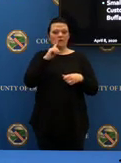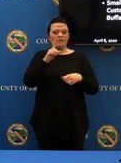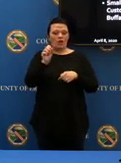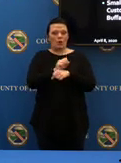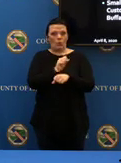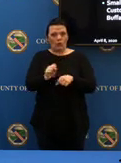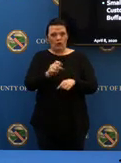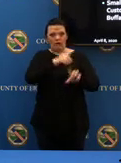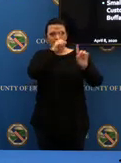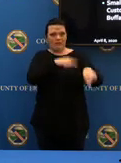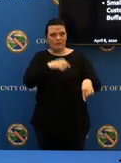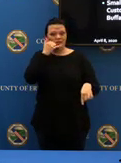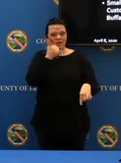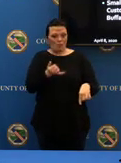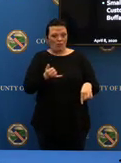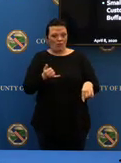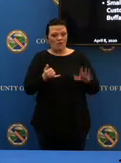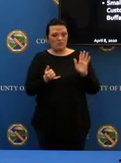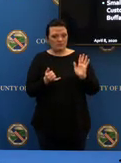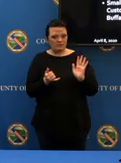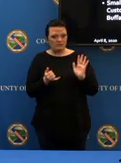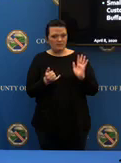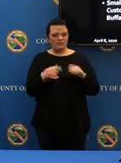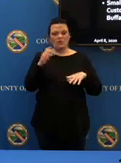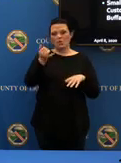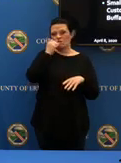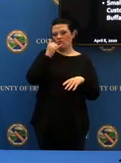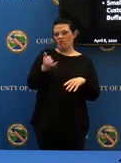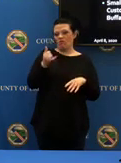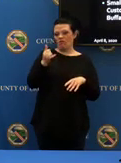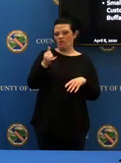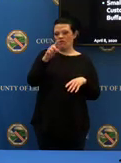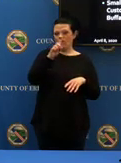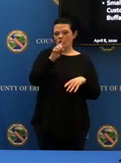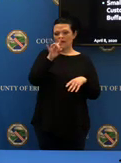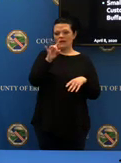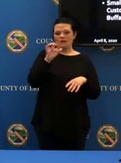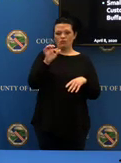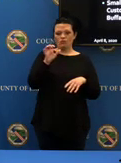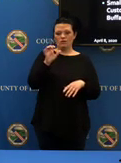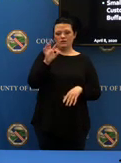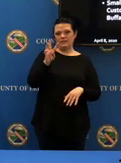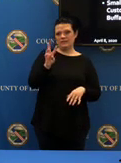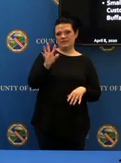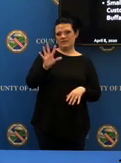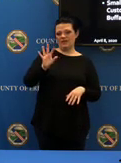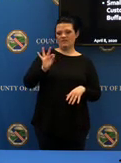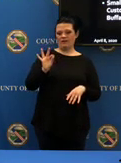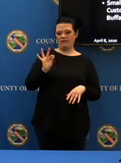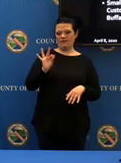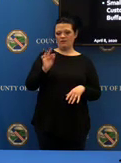working, answering these phone calls. And you can call that number as well at